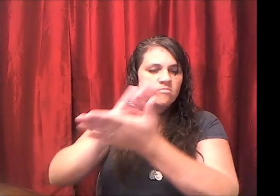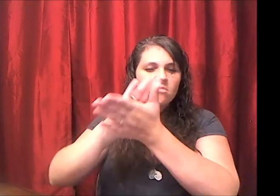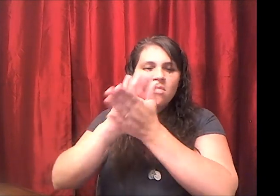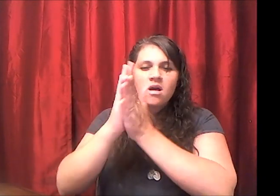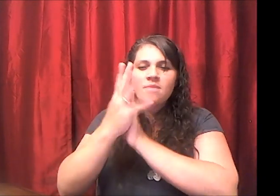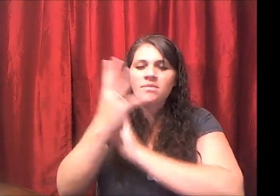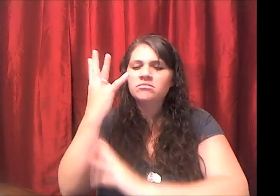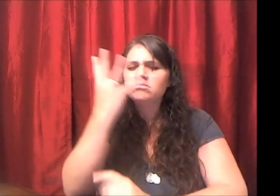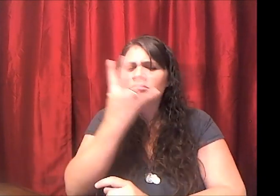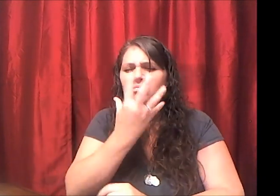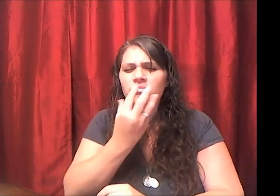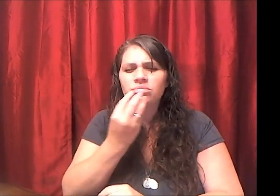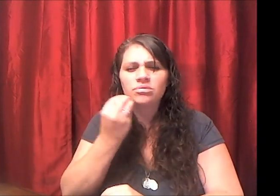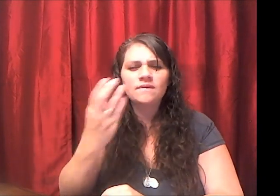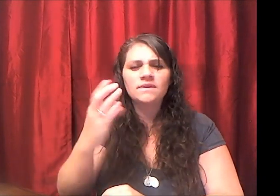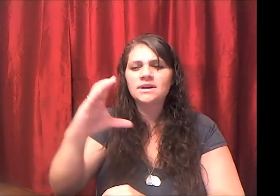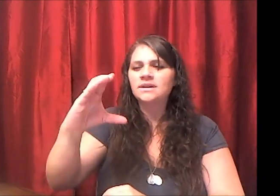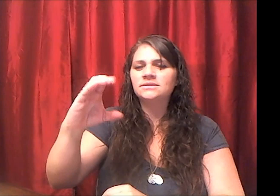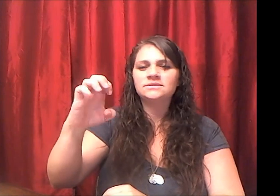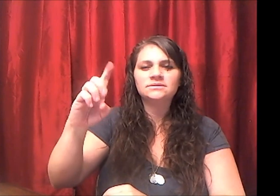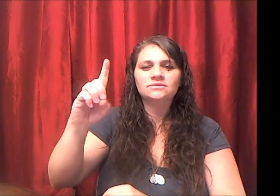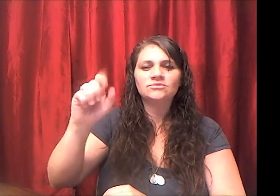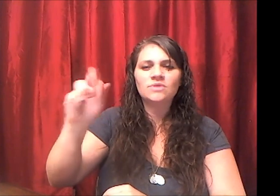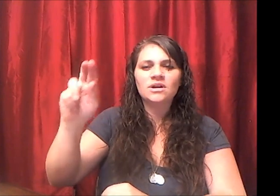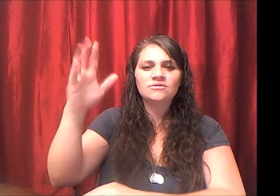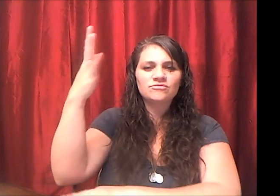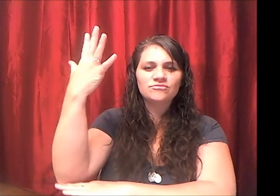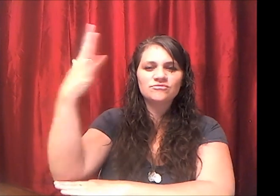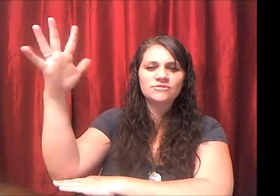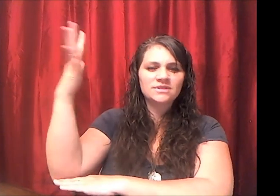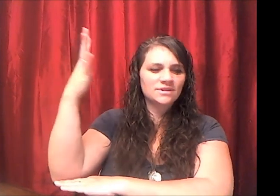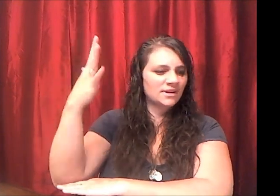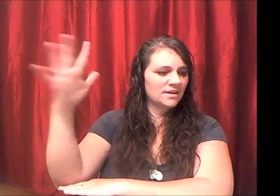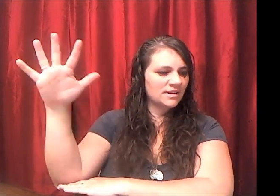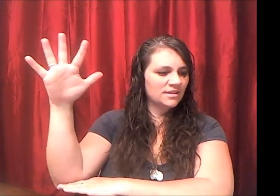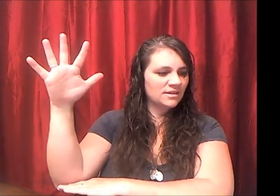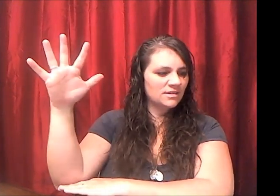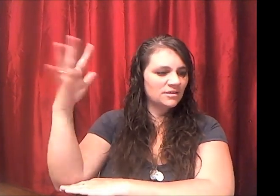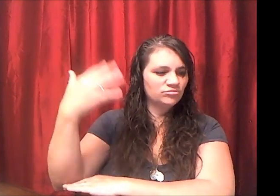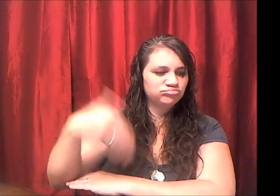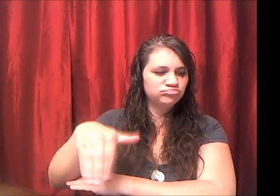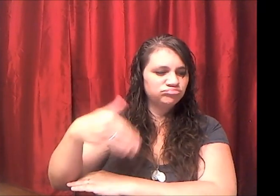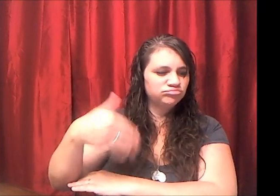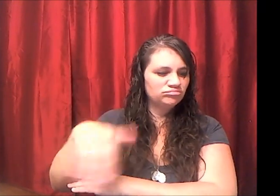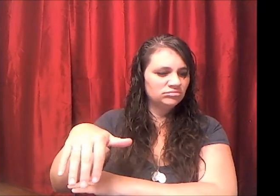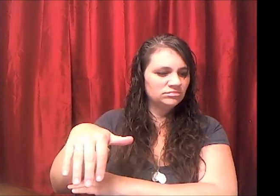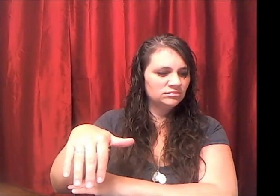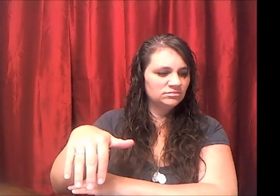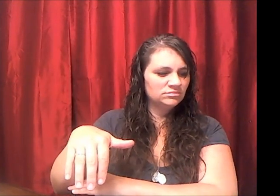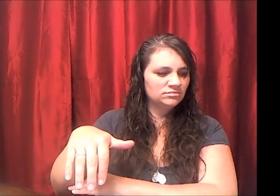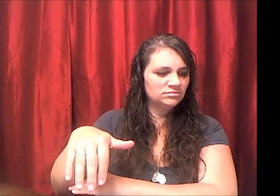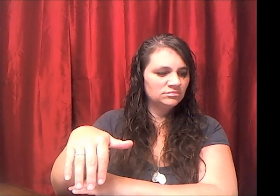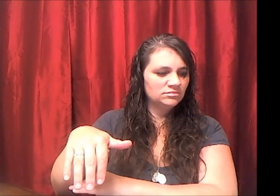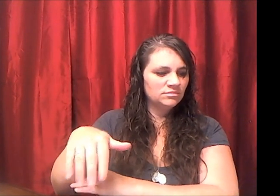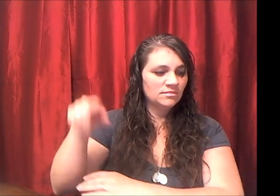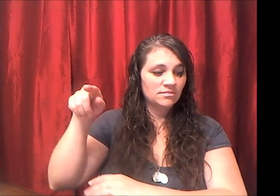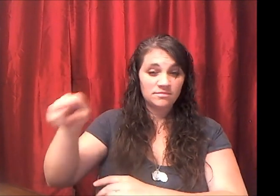leasing headquarters for Northeast Kansas, where right now you can lease brand new 2012 Nissan Altima 2.5 S's only $209 a month.